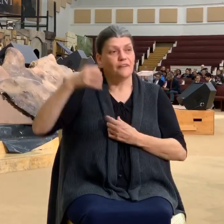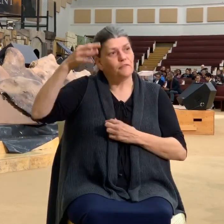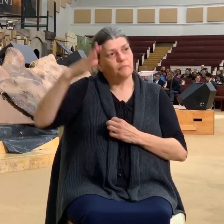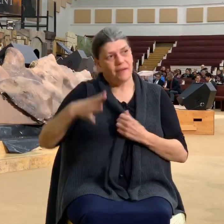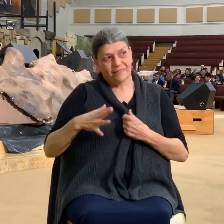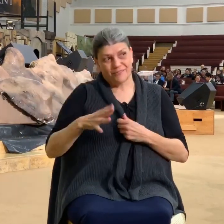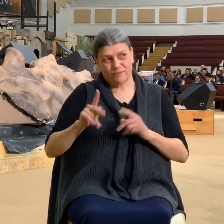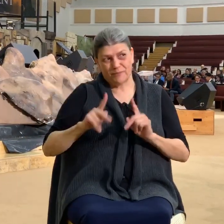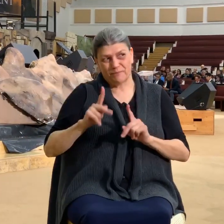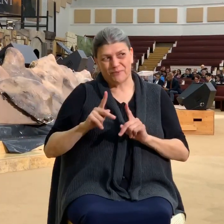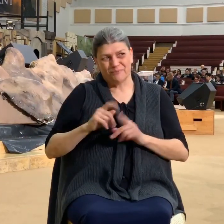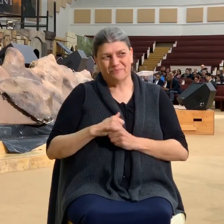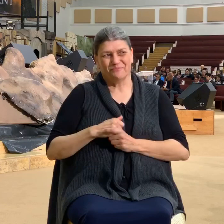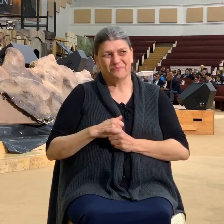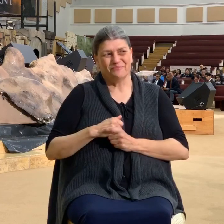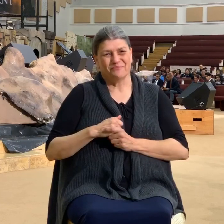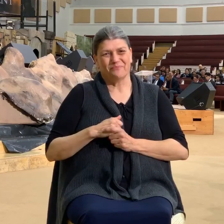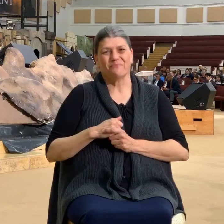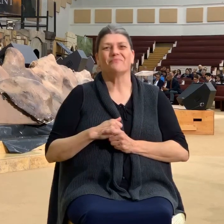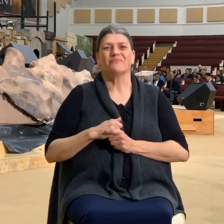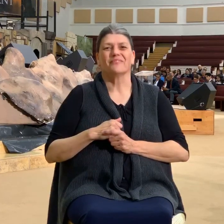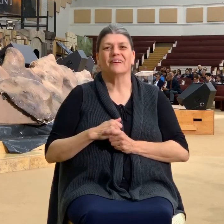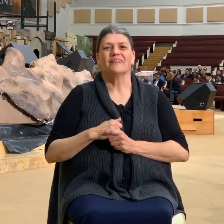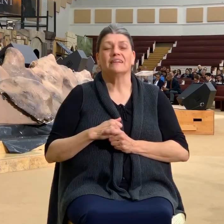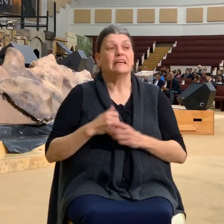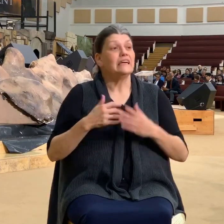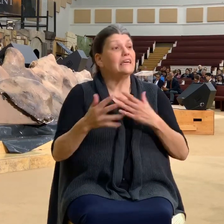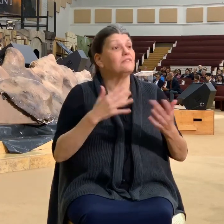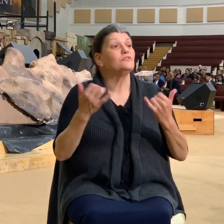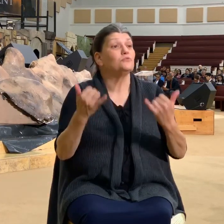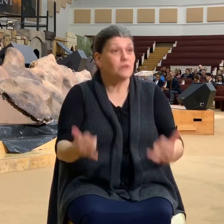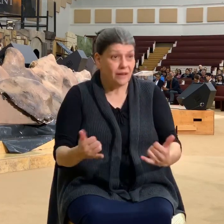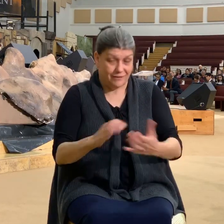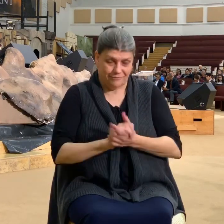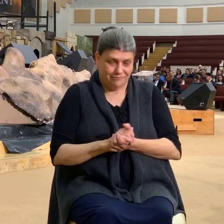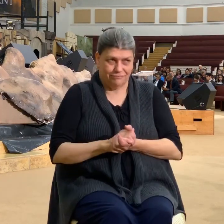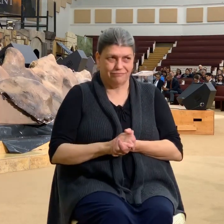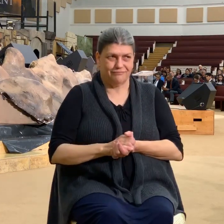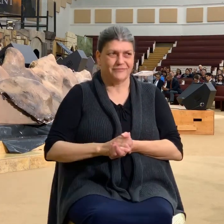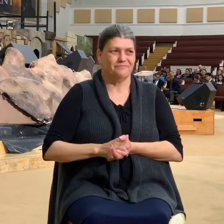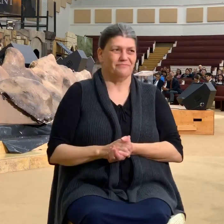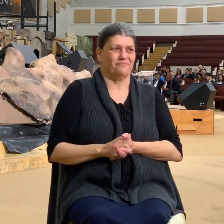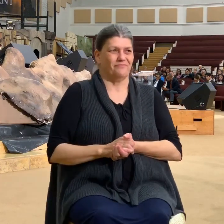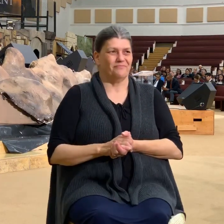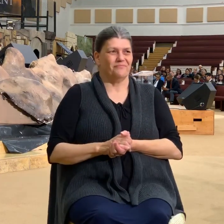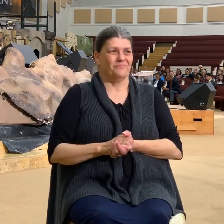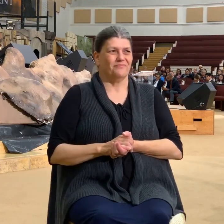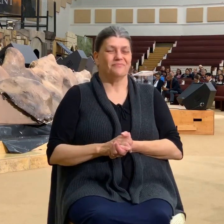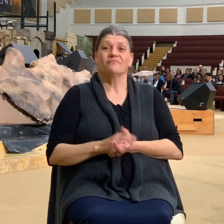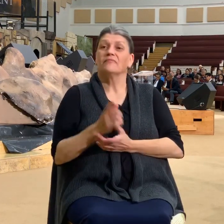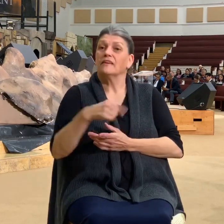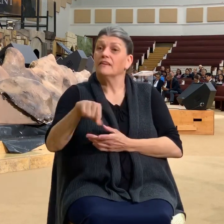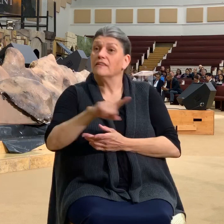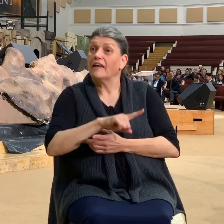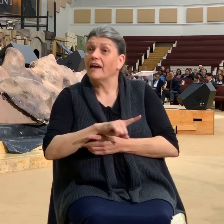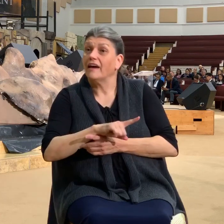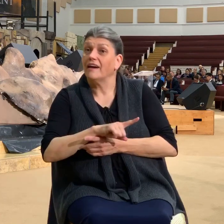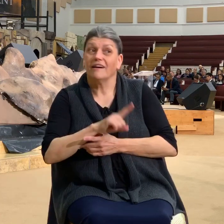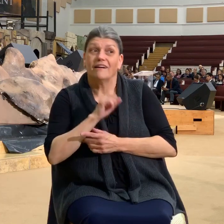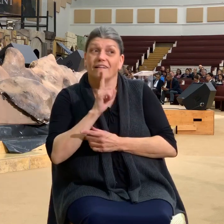that, and even today, that they are